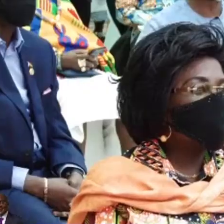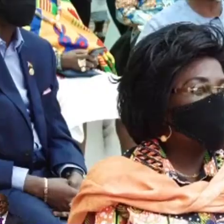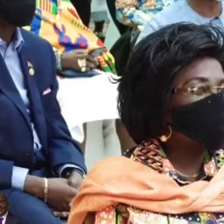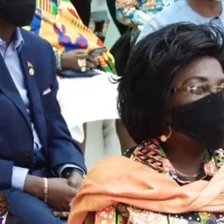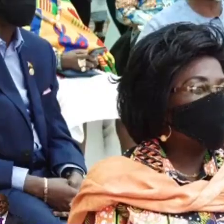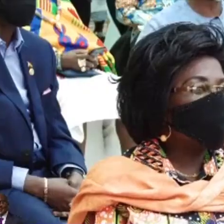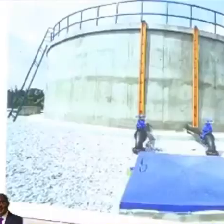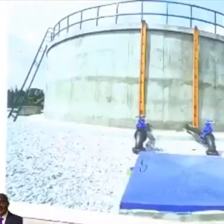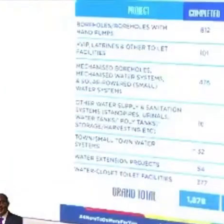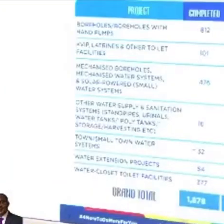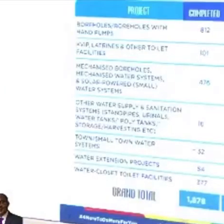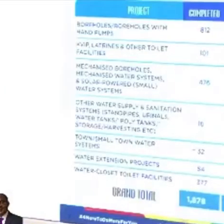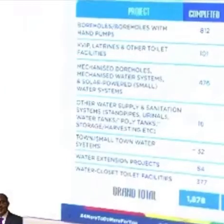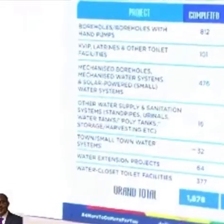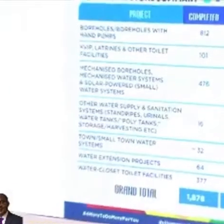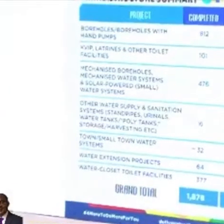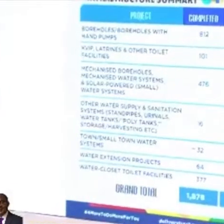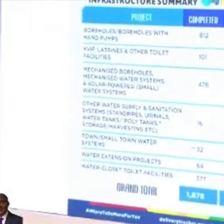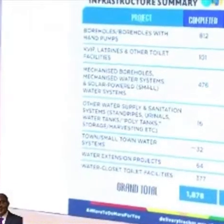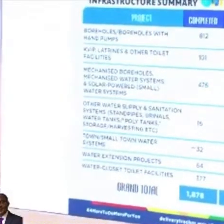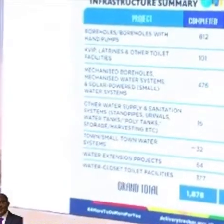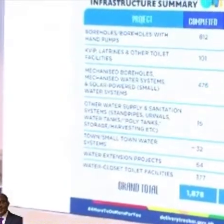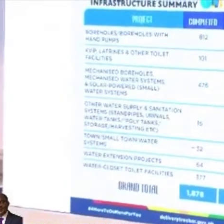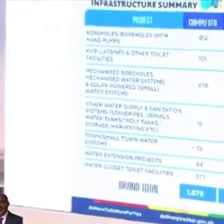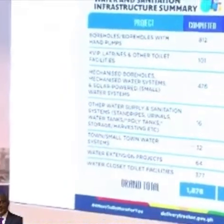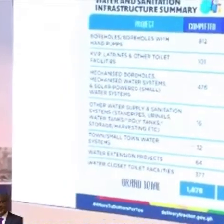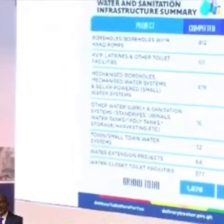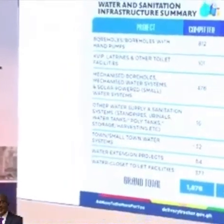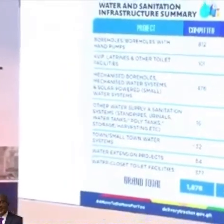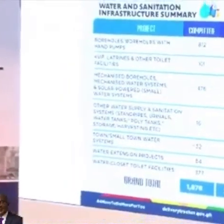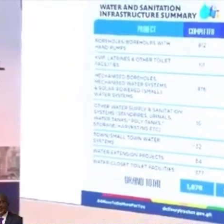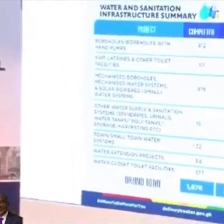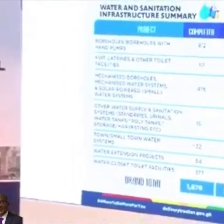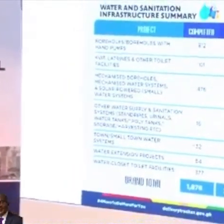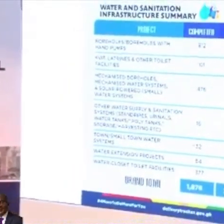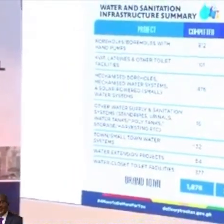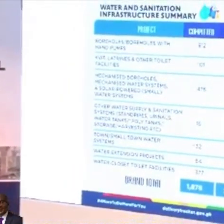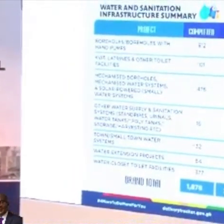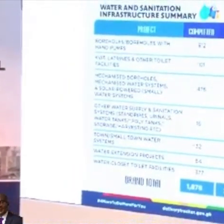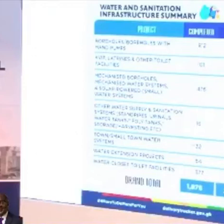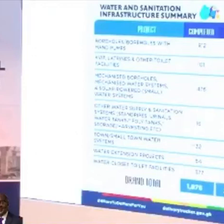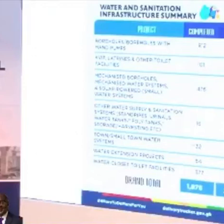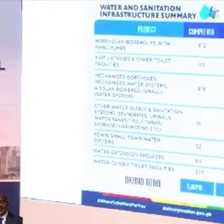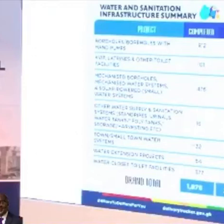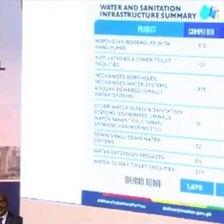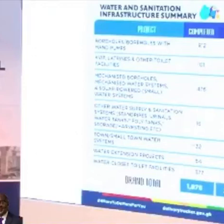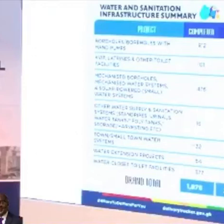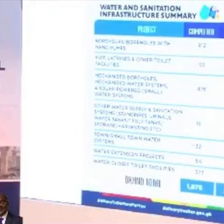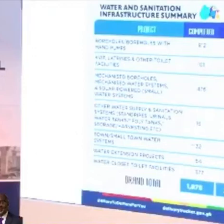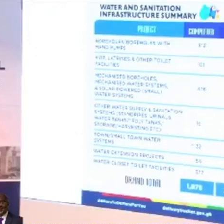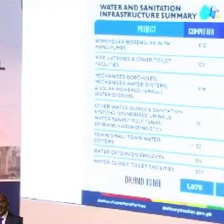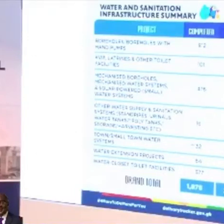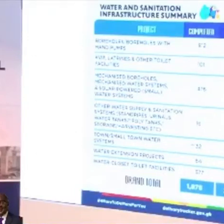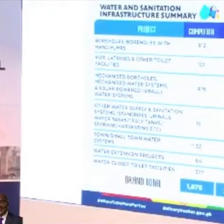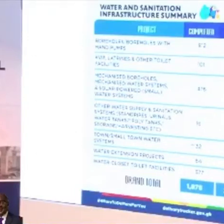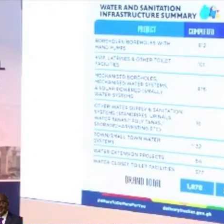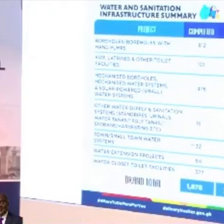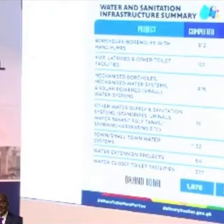5,505 projects, infrastructure projects in water and sanitation. Out of this, we've completed